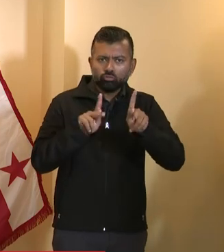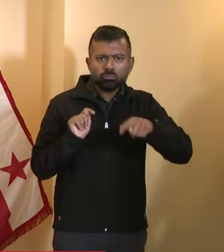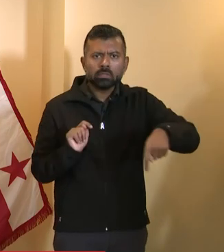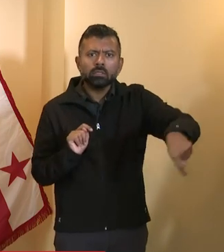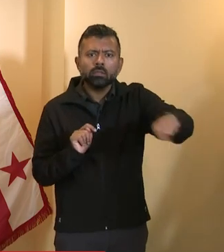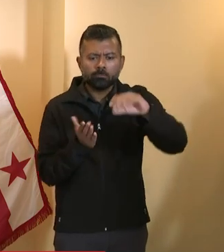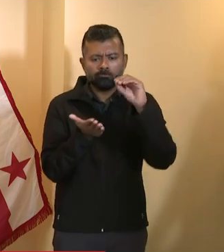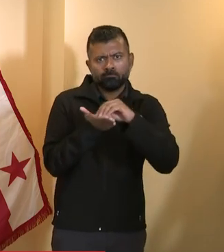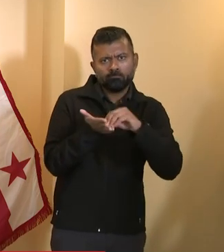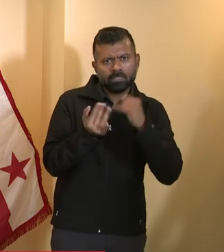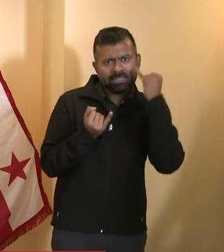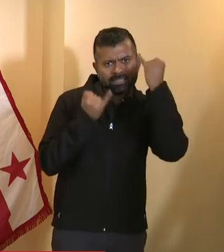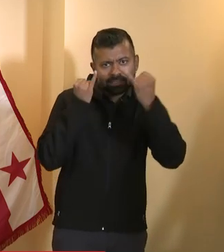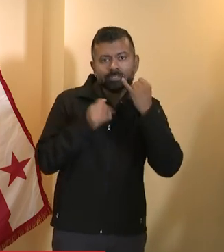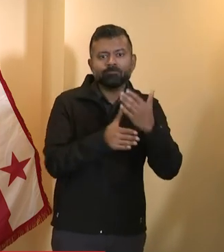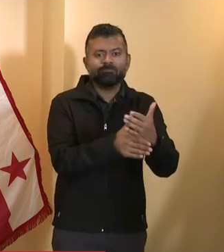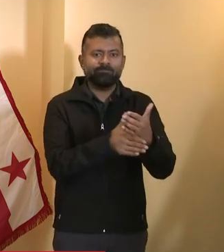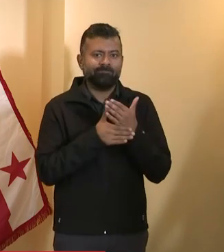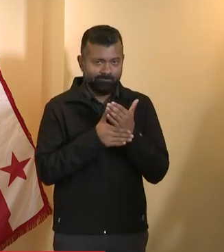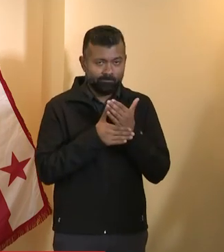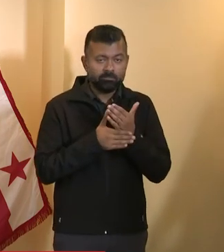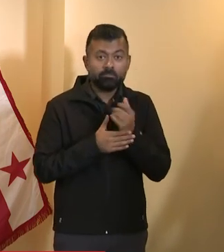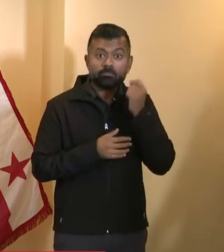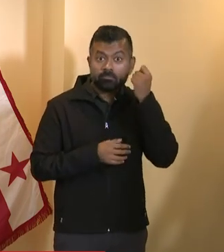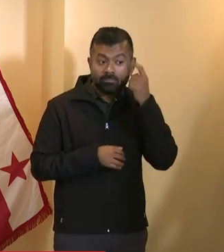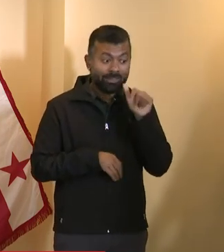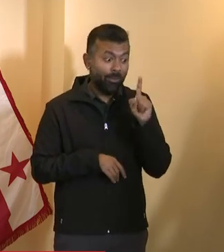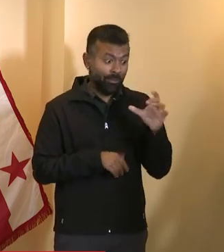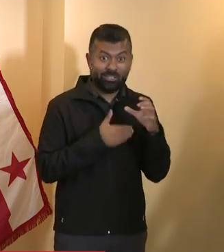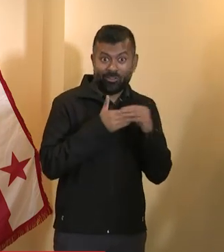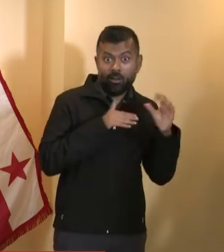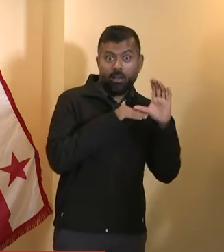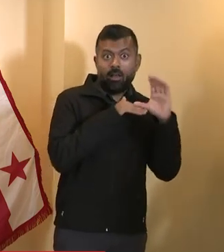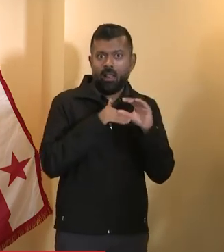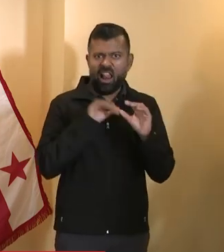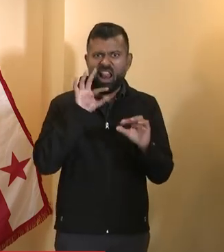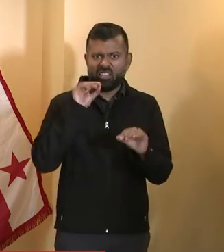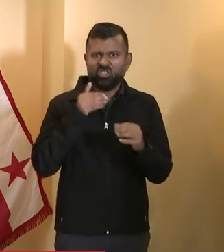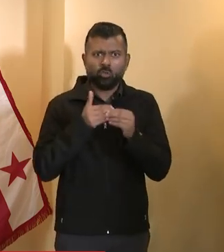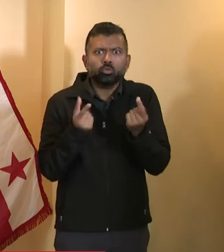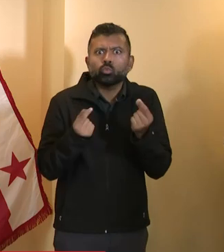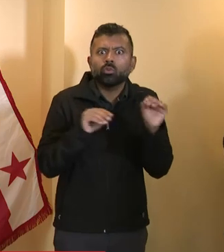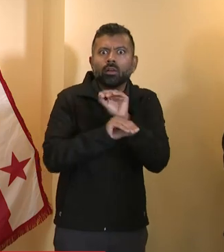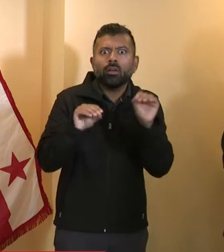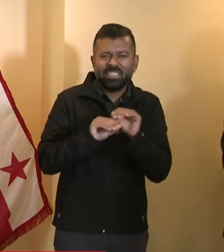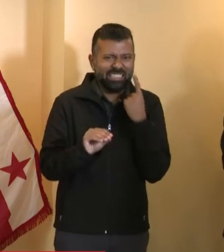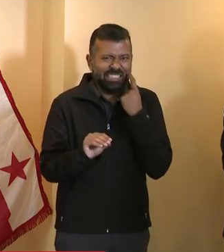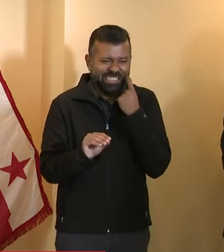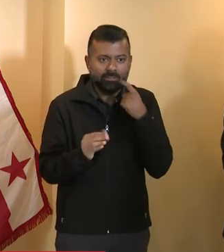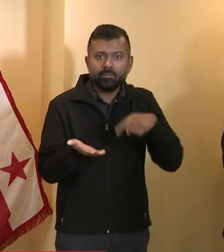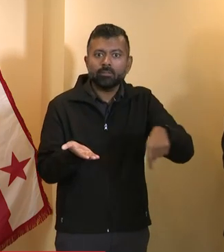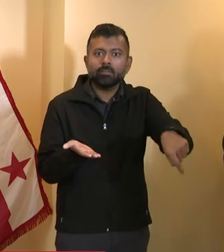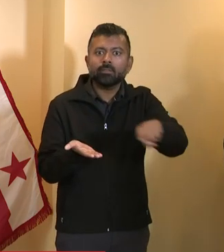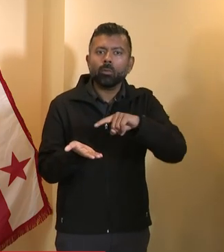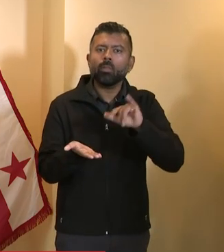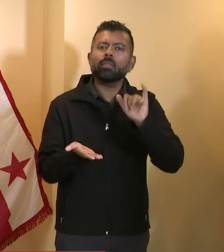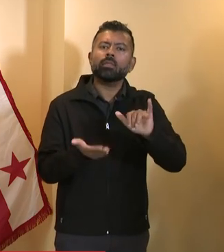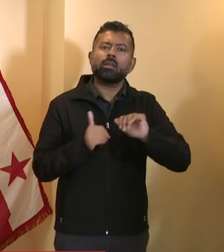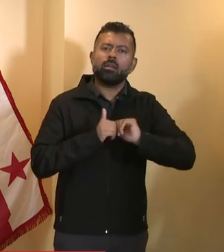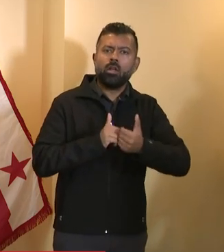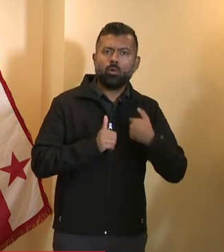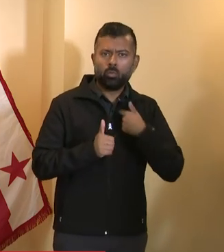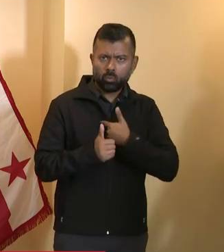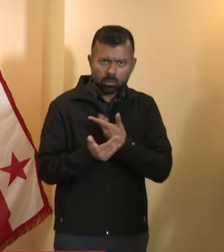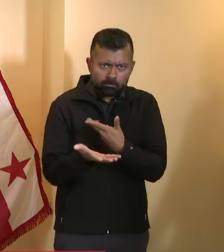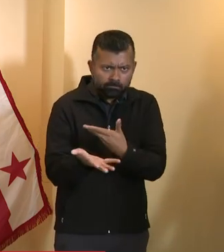This time we said, we're not going to ask you to spend $100. We're going to ask you to spend $90 because this is how we have approached this budget